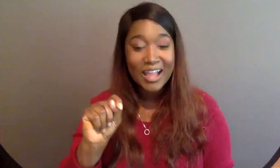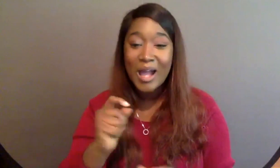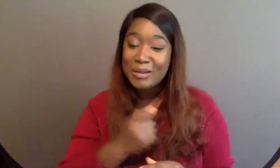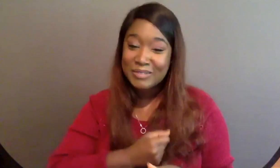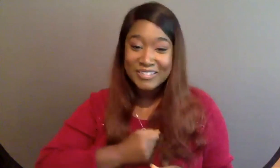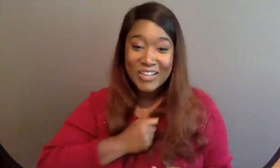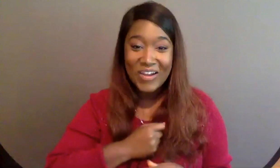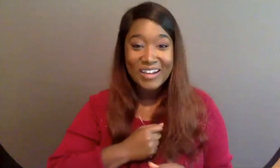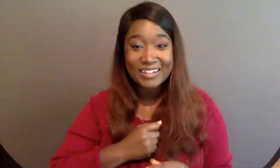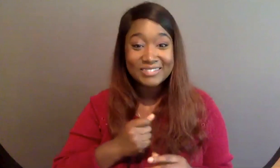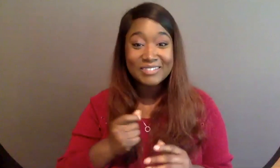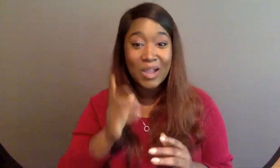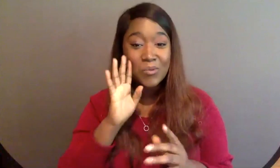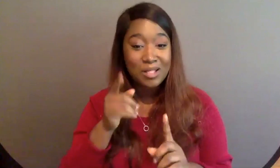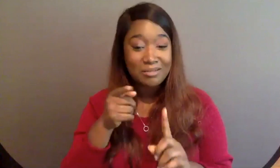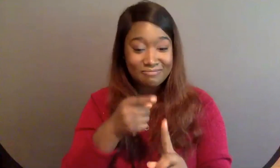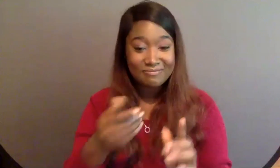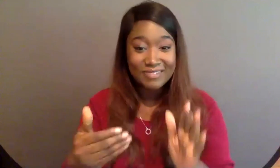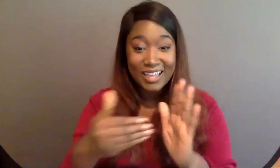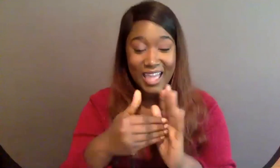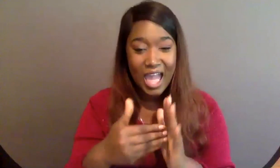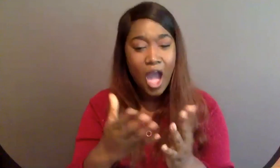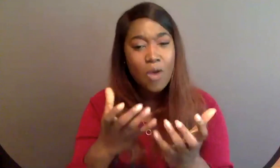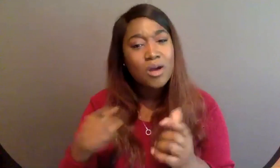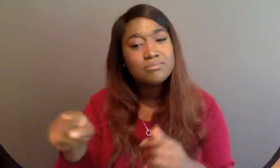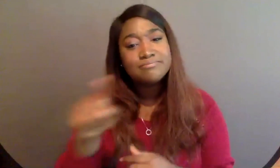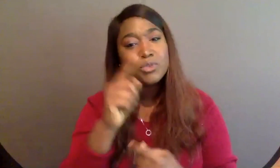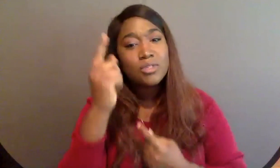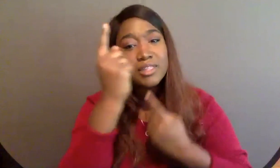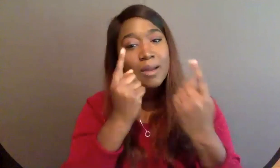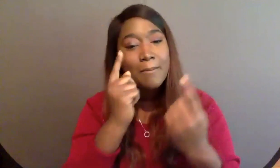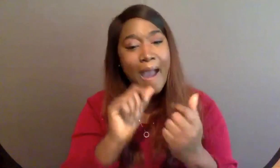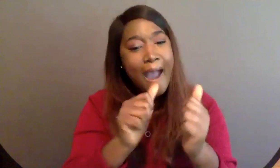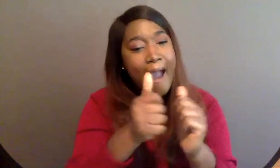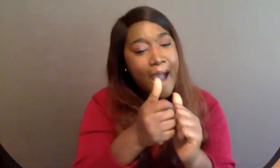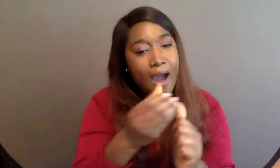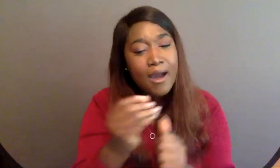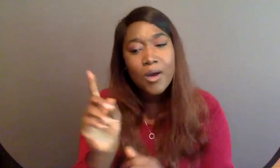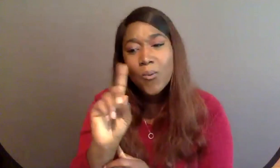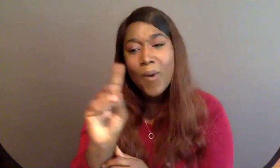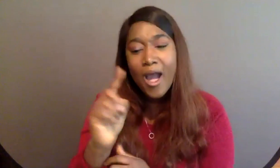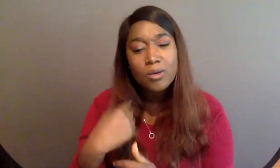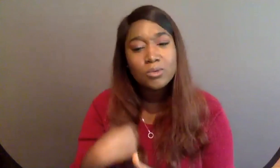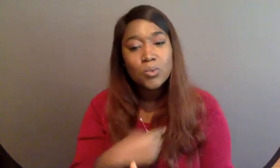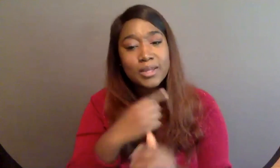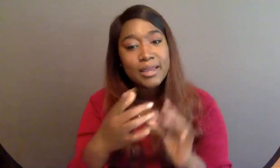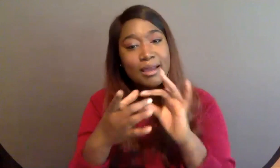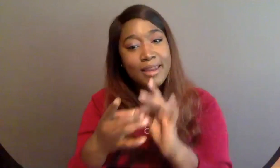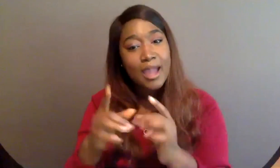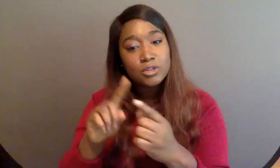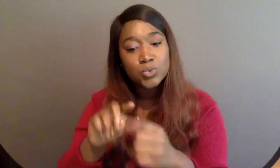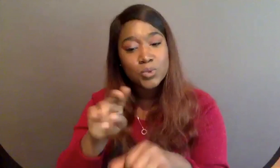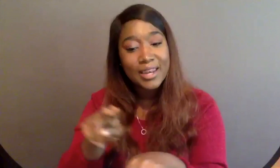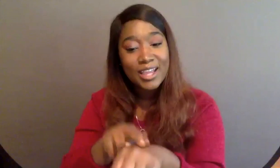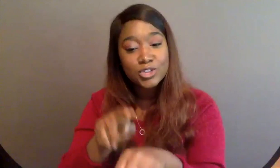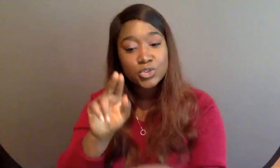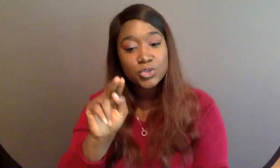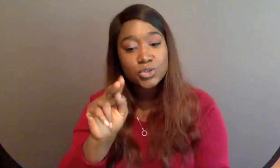want us to sort of think about how and where was it that we connect to nature? Even today, just